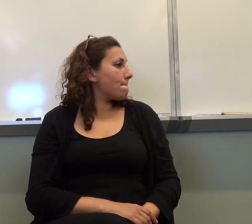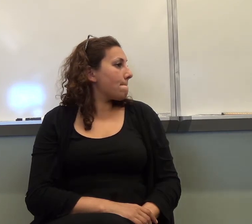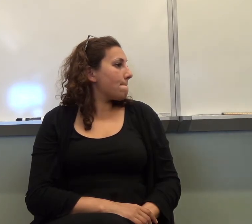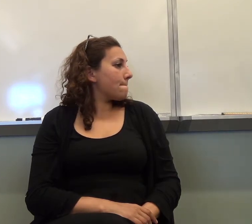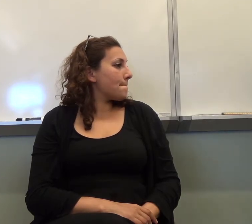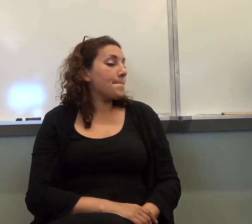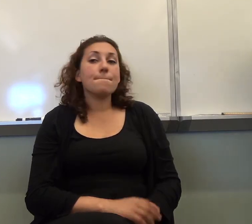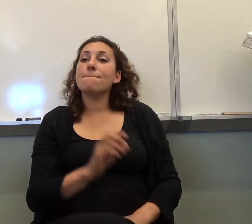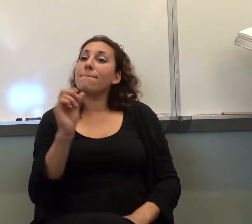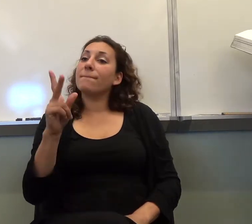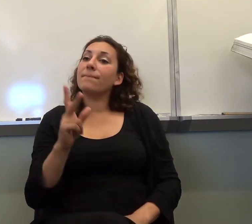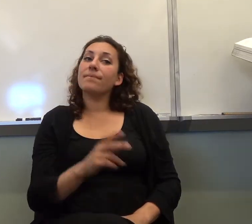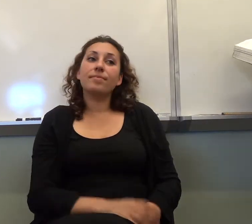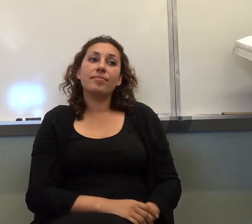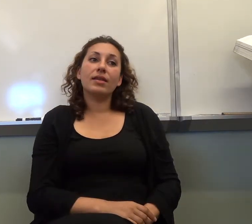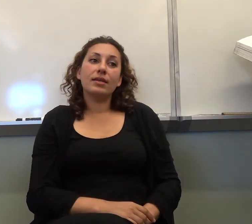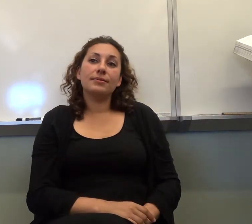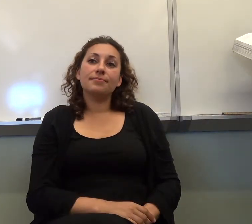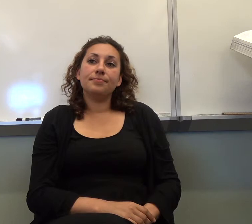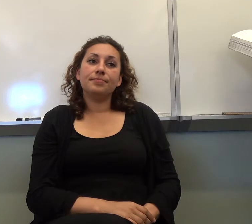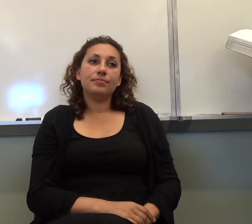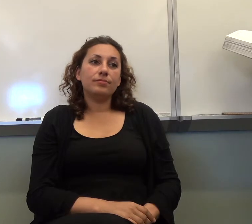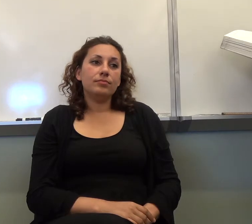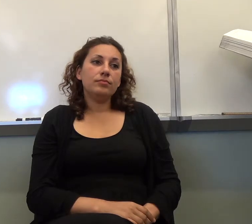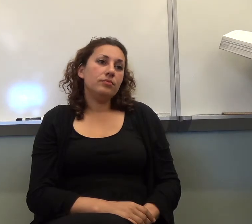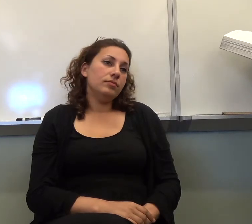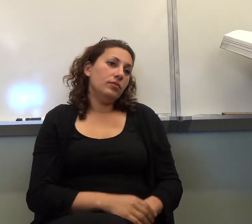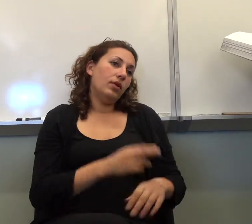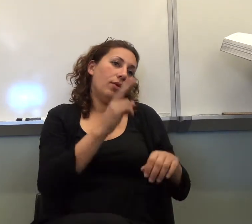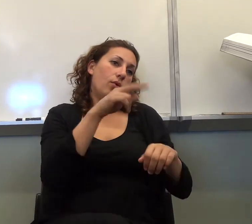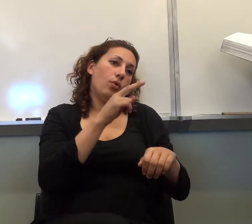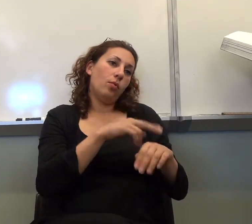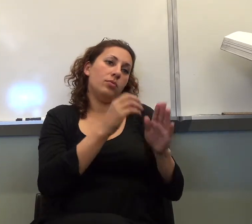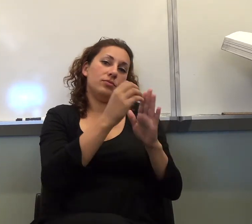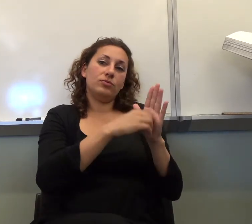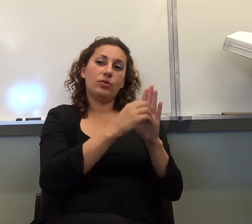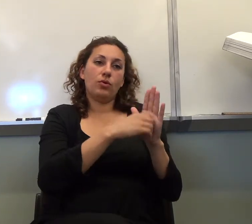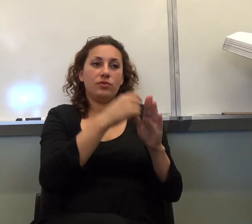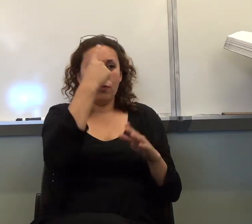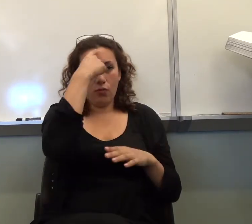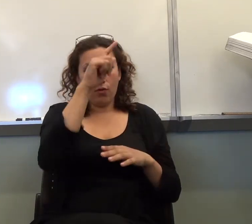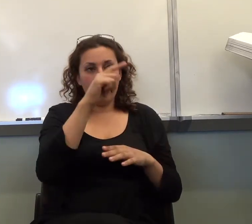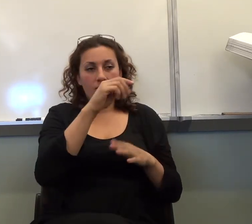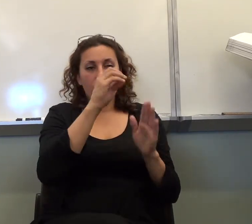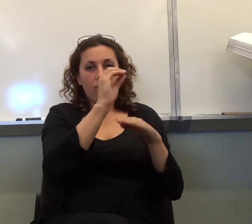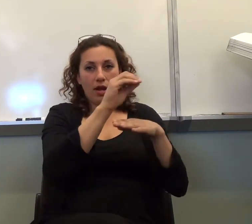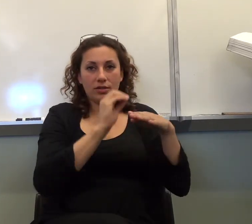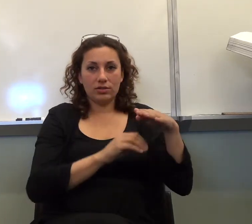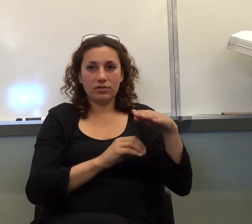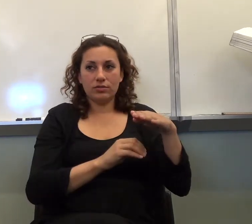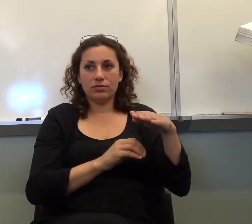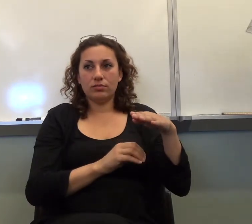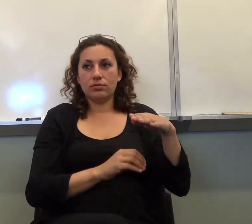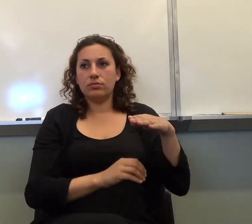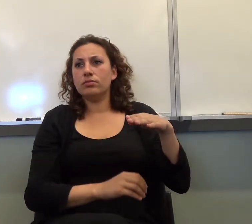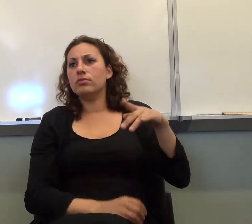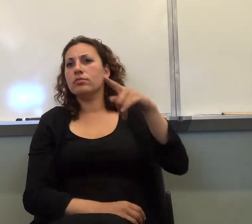All right, let's put it in the normal notation for fractions. Minus 42 divided by a minus 7. You get call